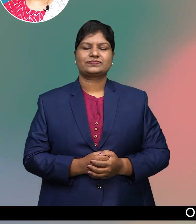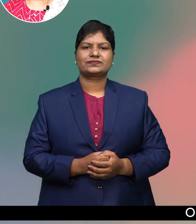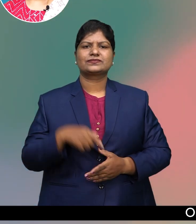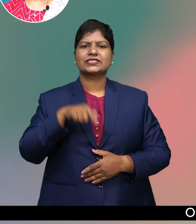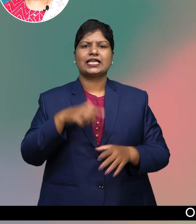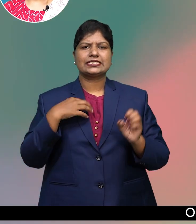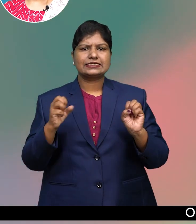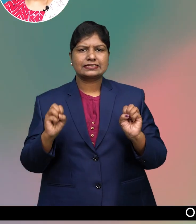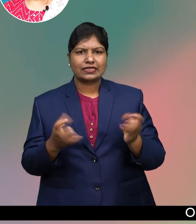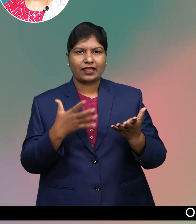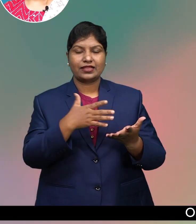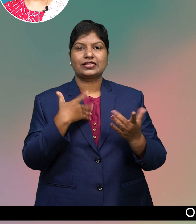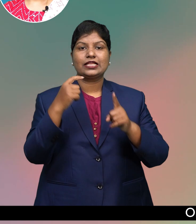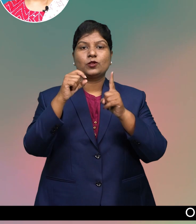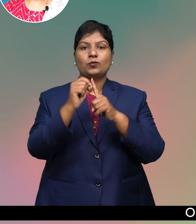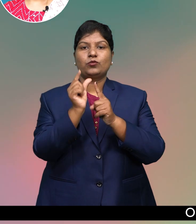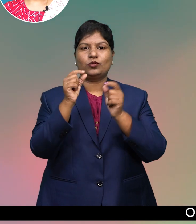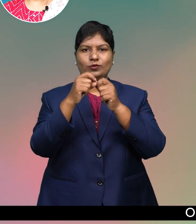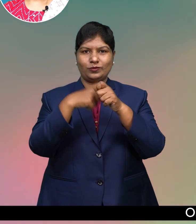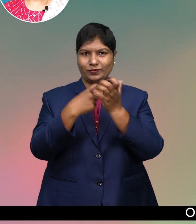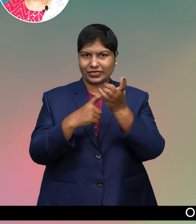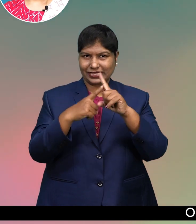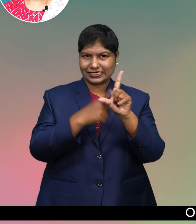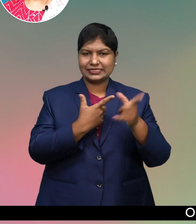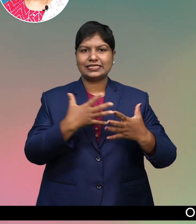Onset of puberty